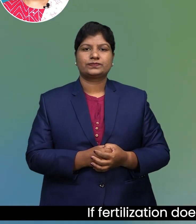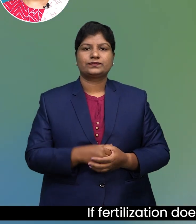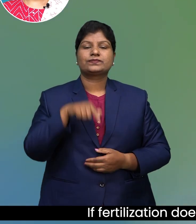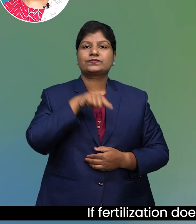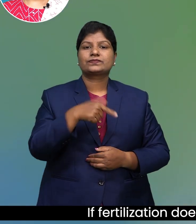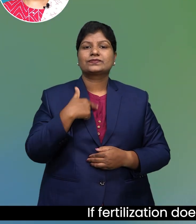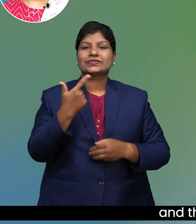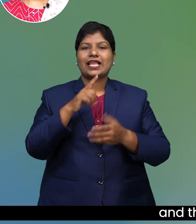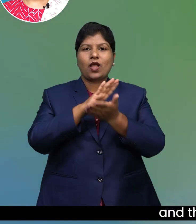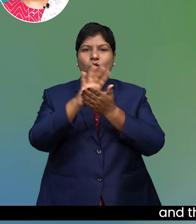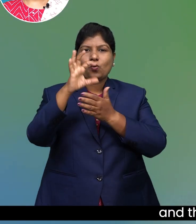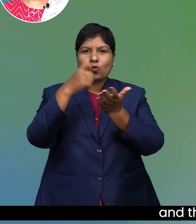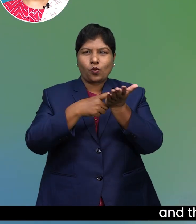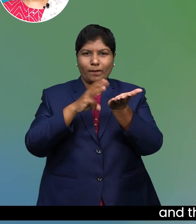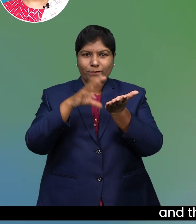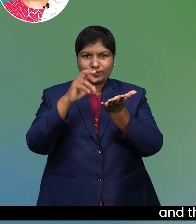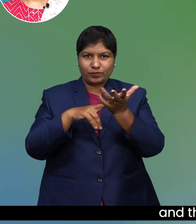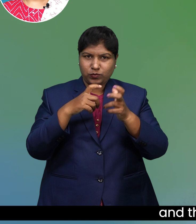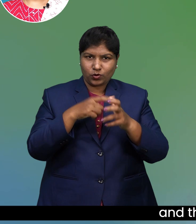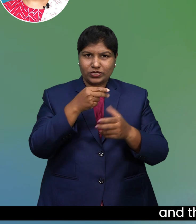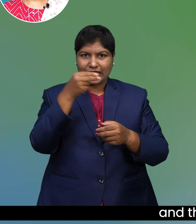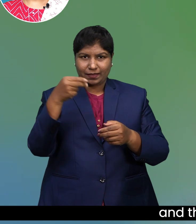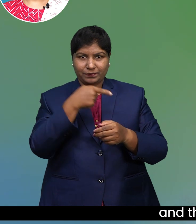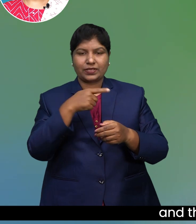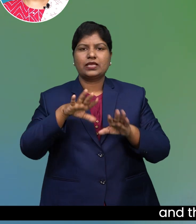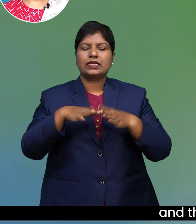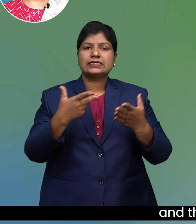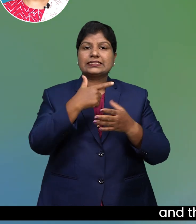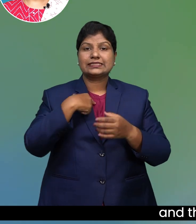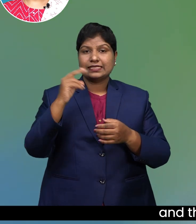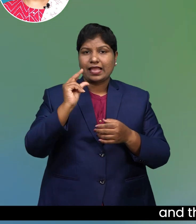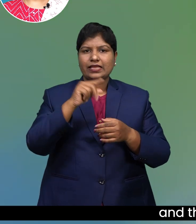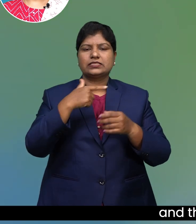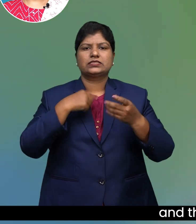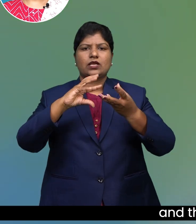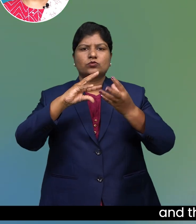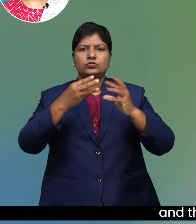the corpus luteum and the egg degenerate.